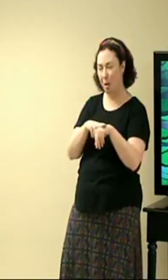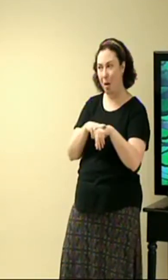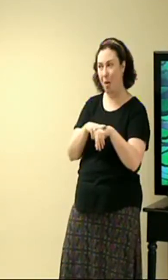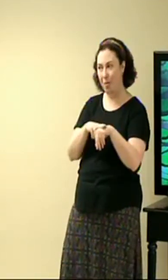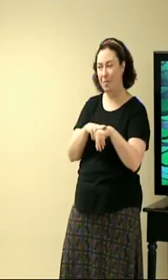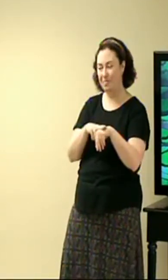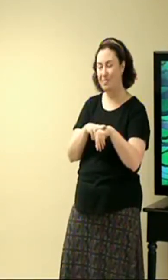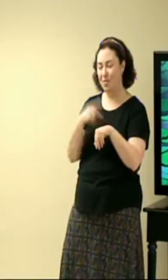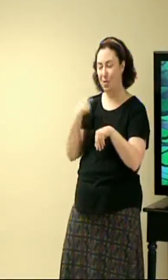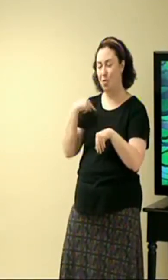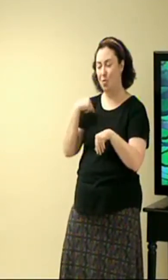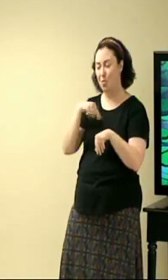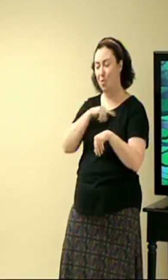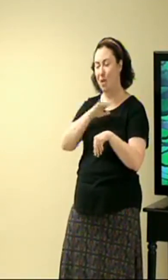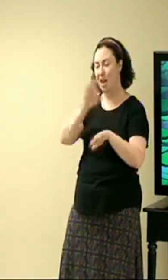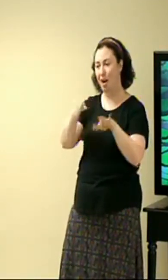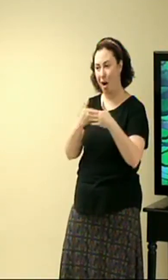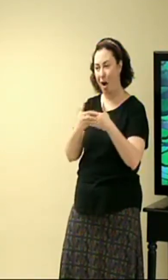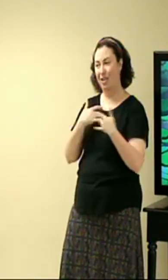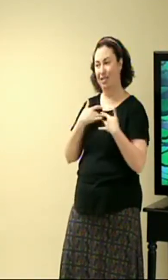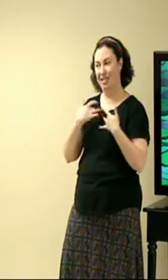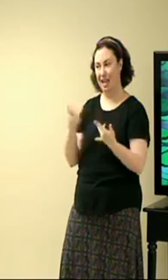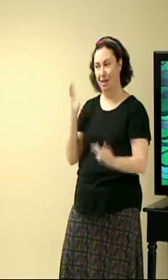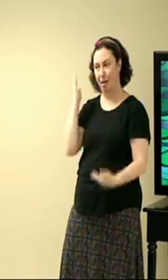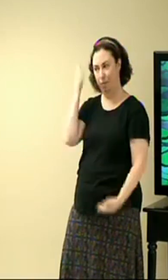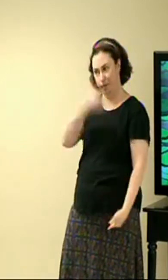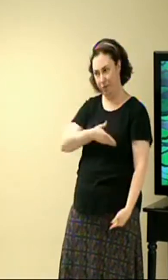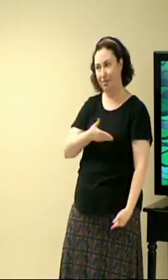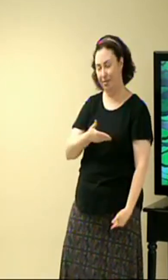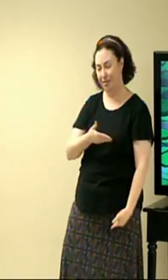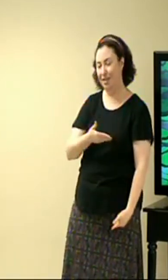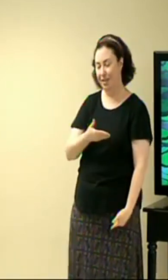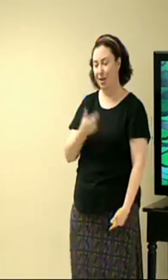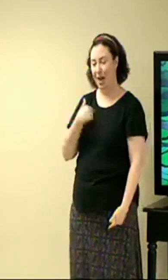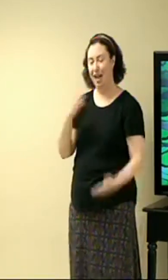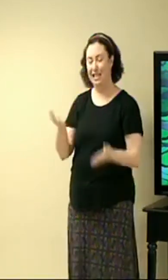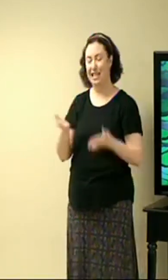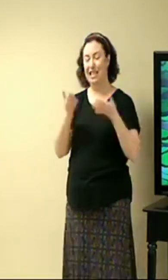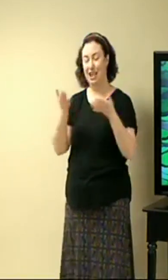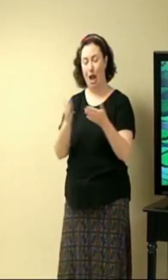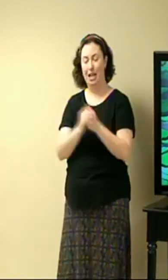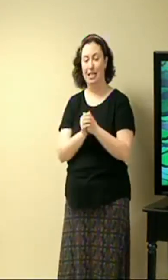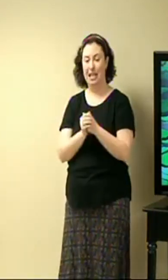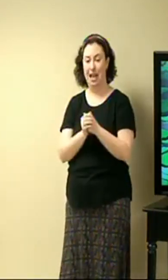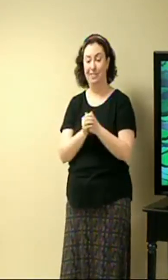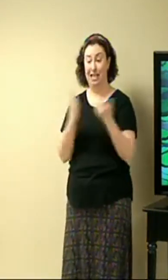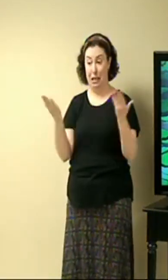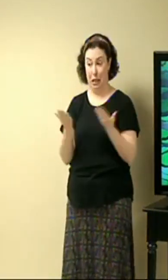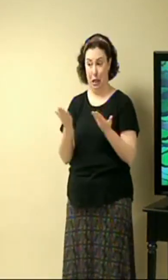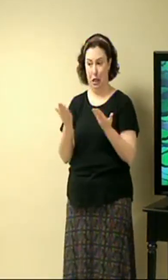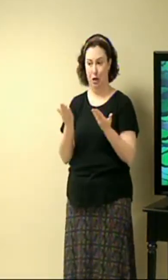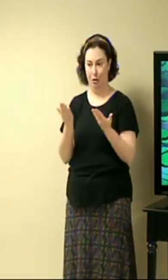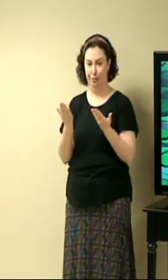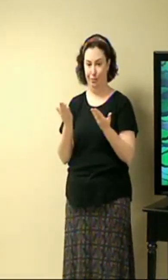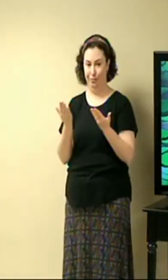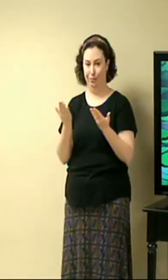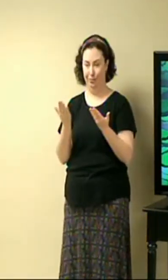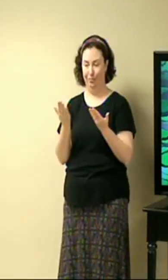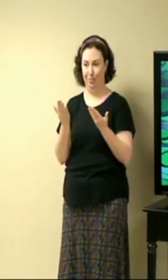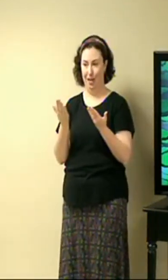in our churches, not only in the Rescue Church, but in the church across the United States. And that's the table of